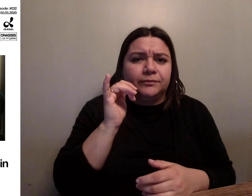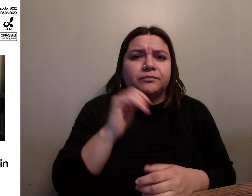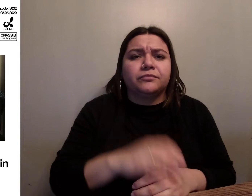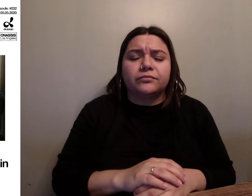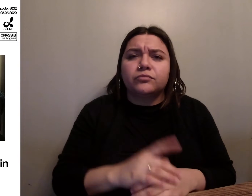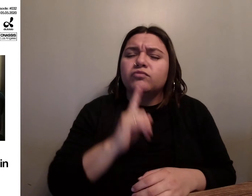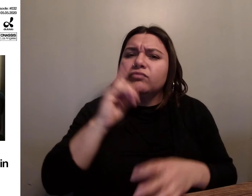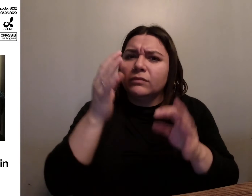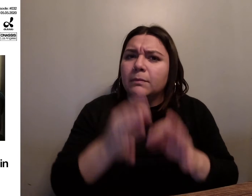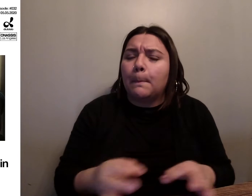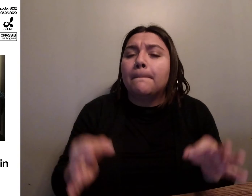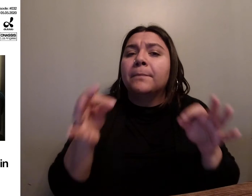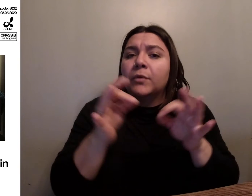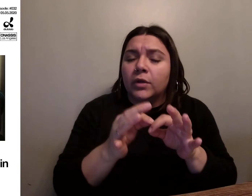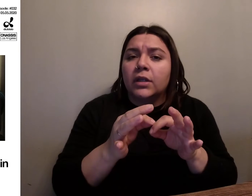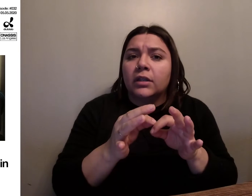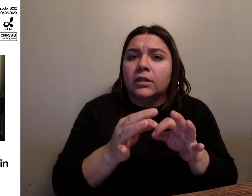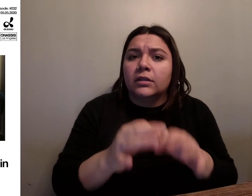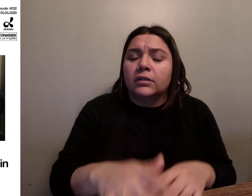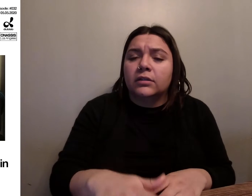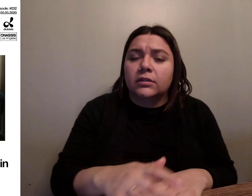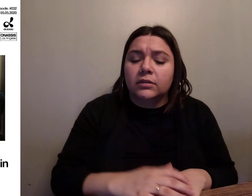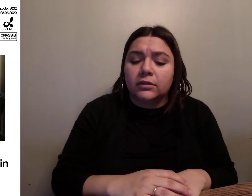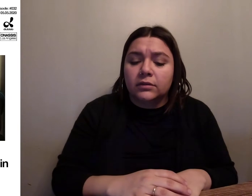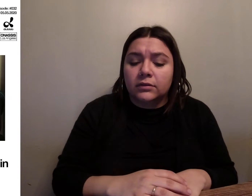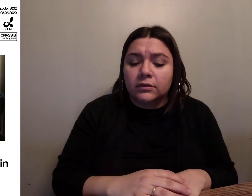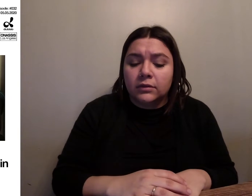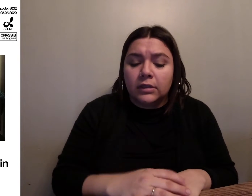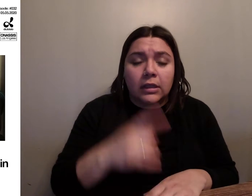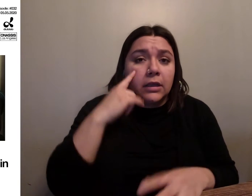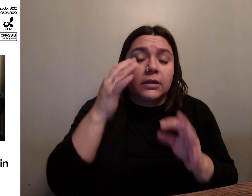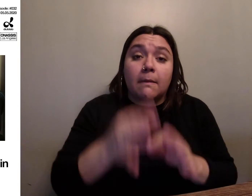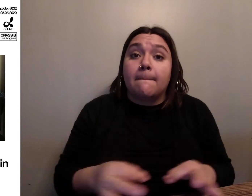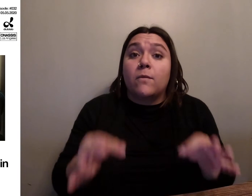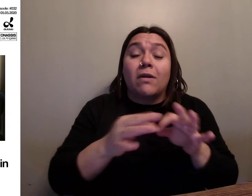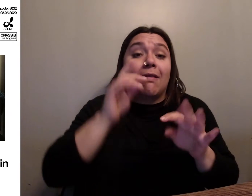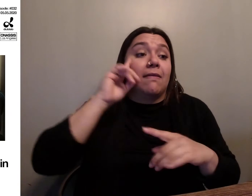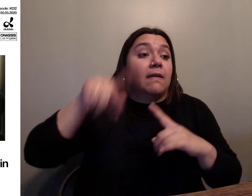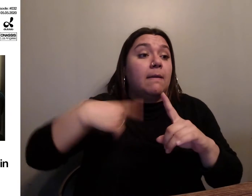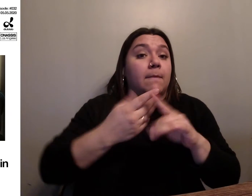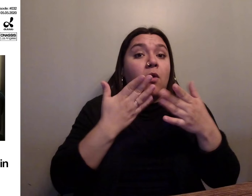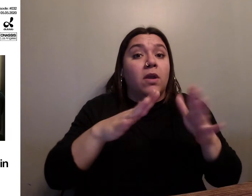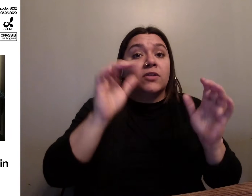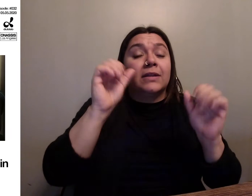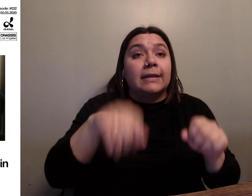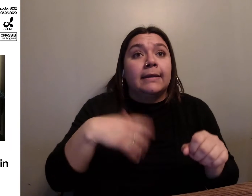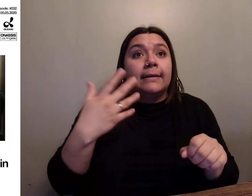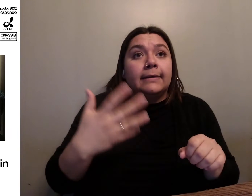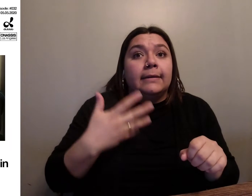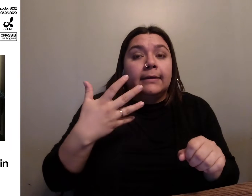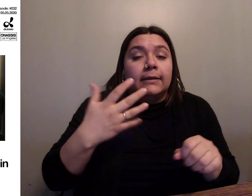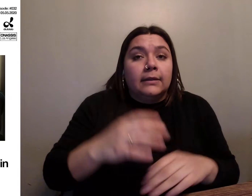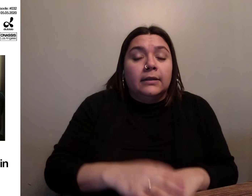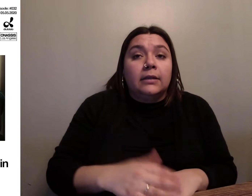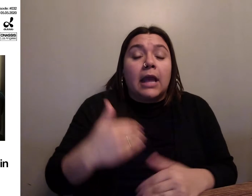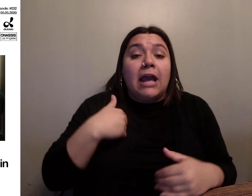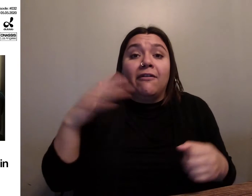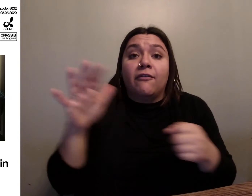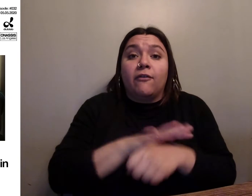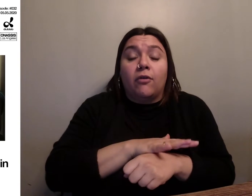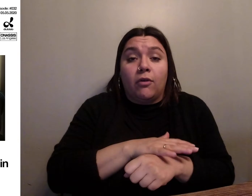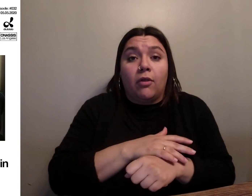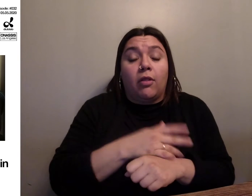think about ways that we could bring the whole population back into balance a little bit and balance out